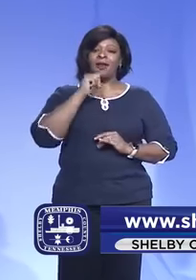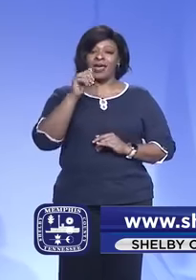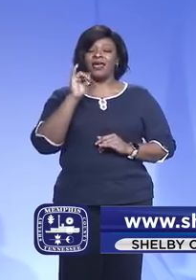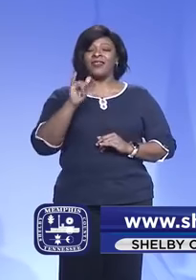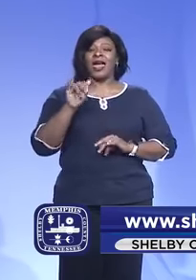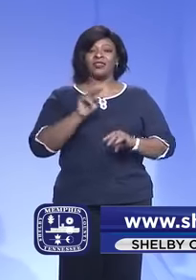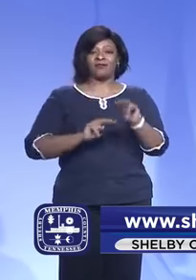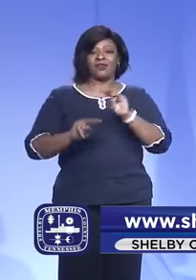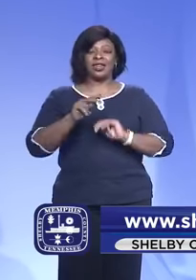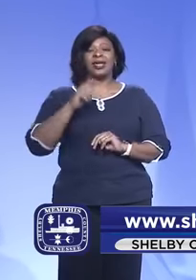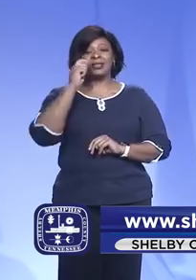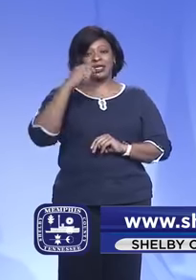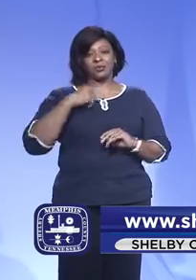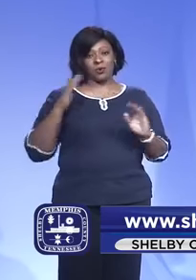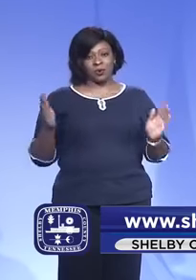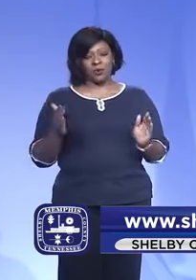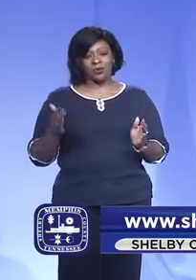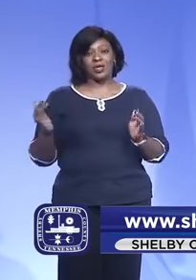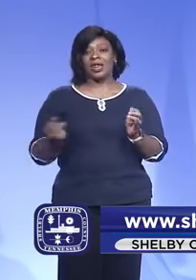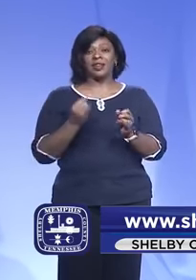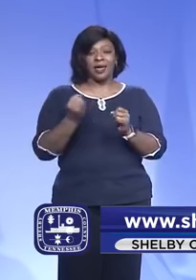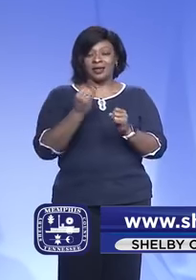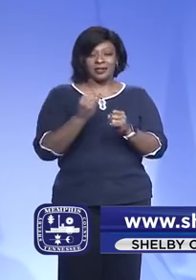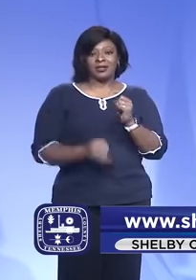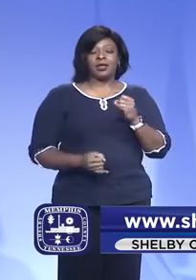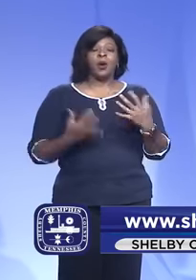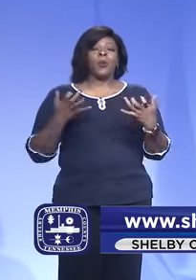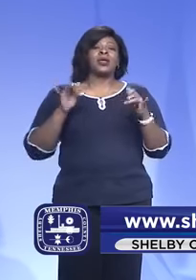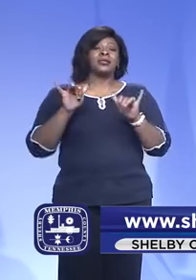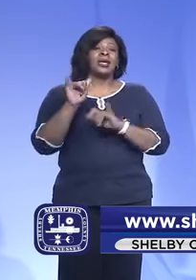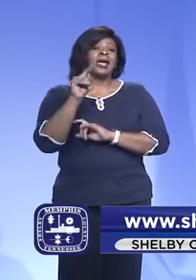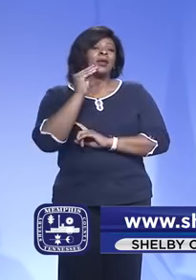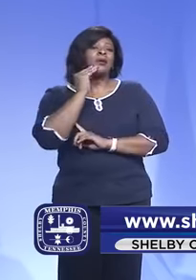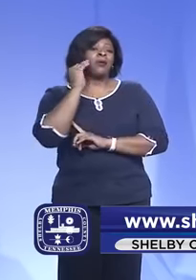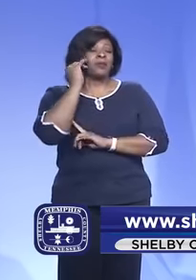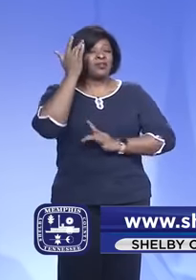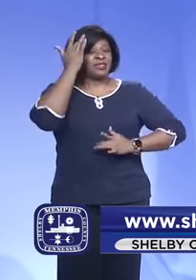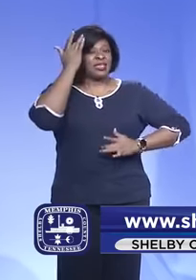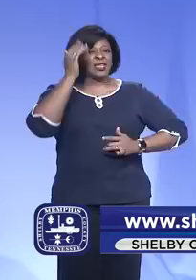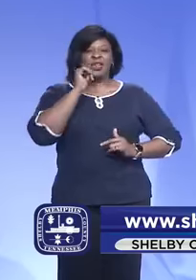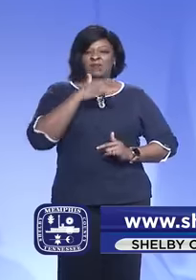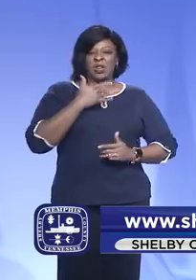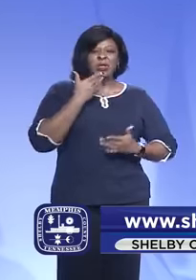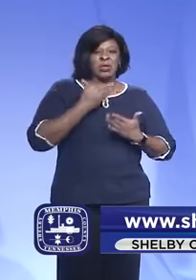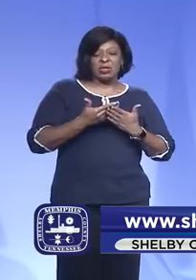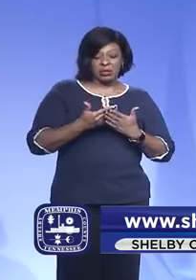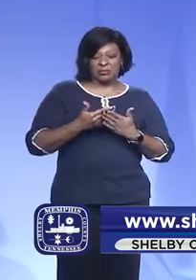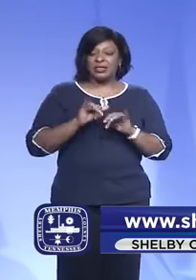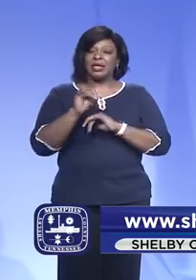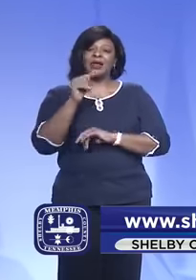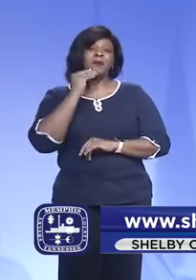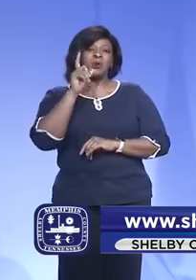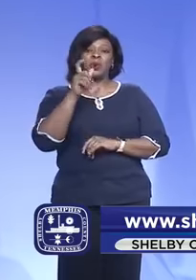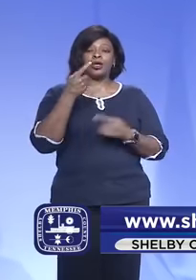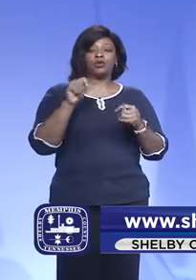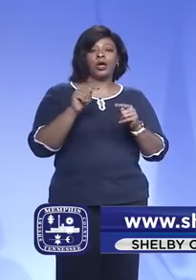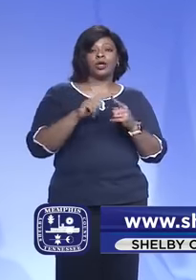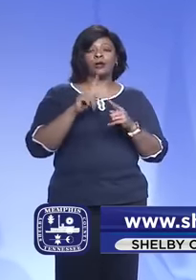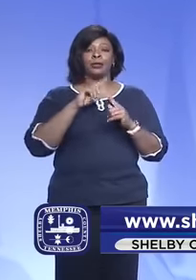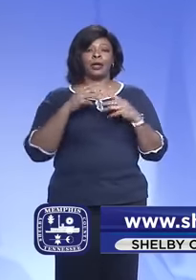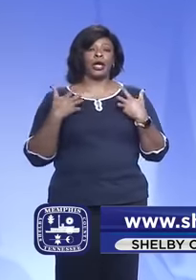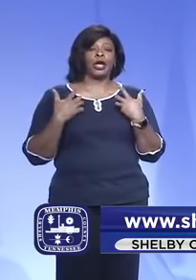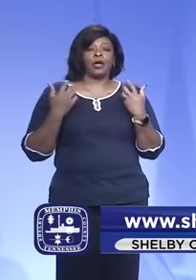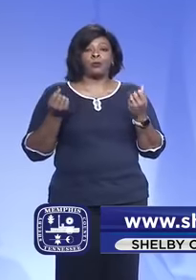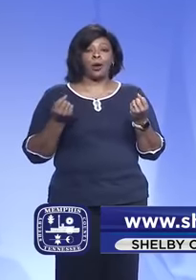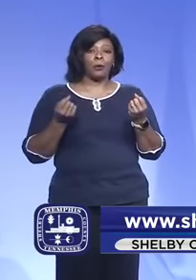surveillance testing that we encourage you. And lastly, I want you to stay home if you're sick or you feel sick. No need to try to be